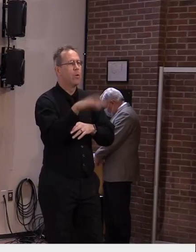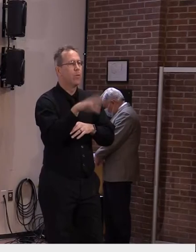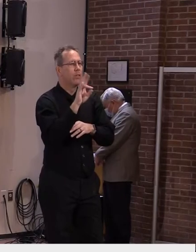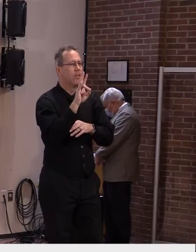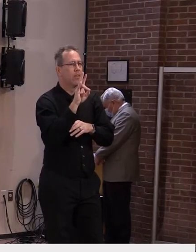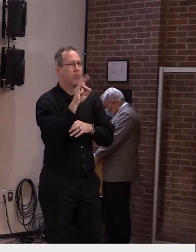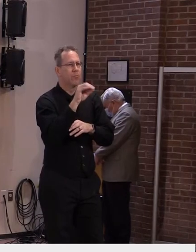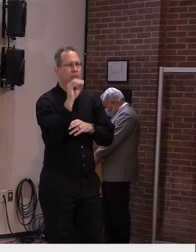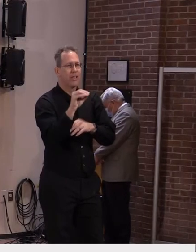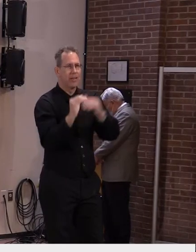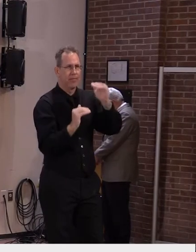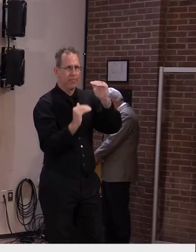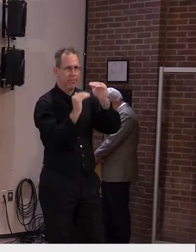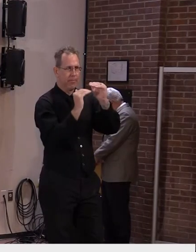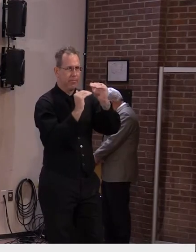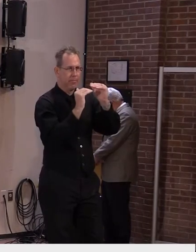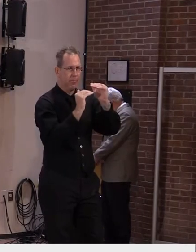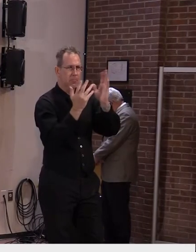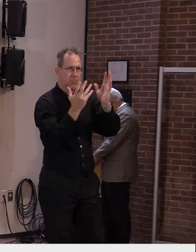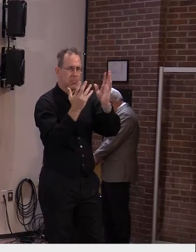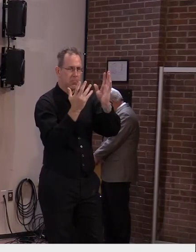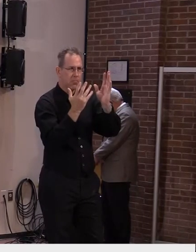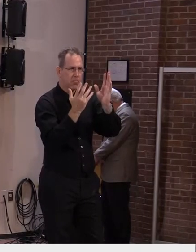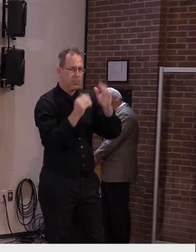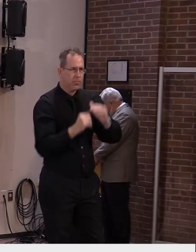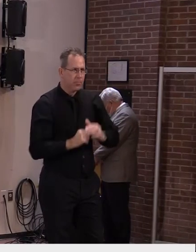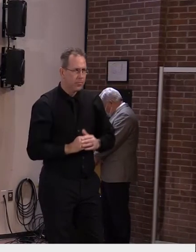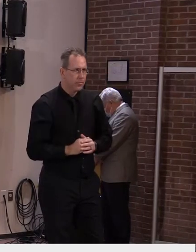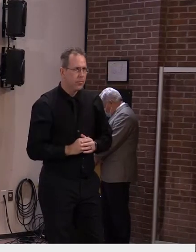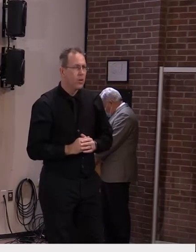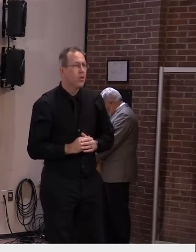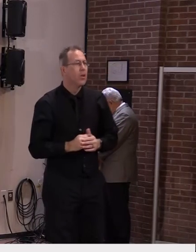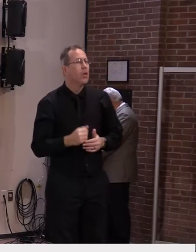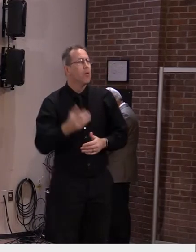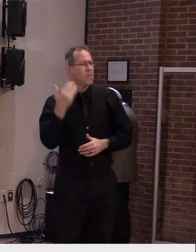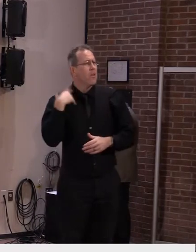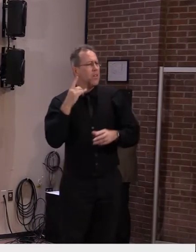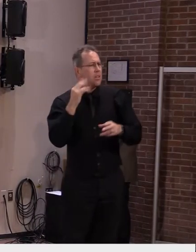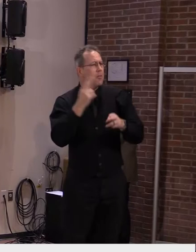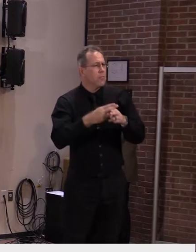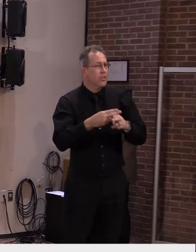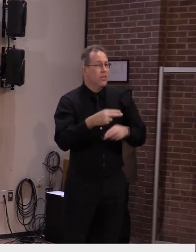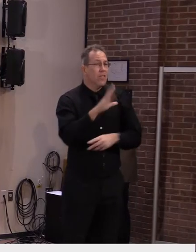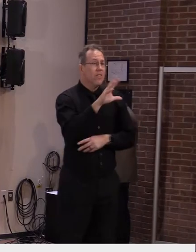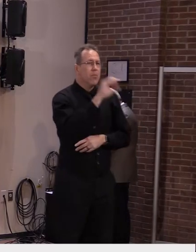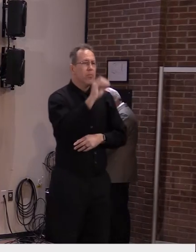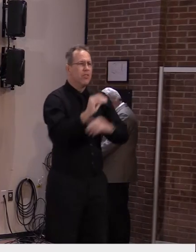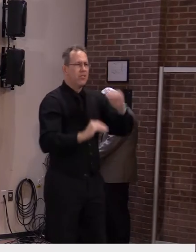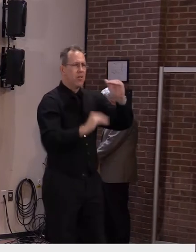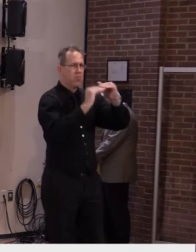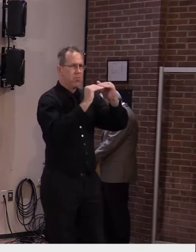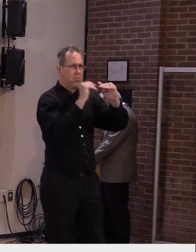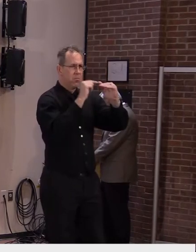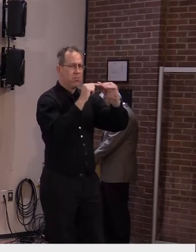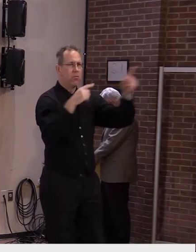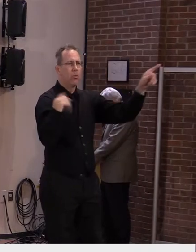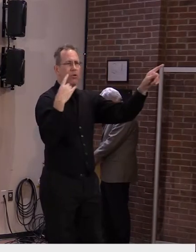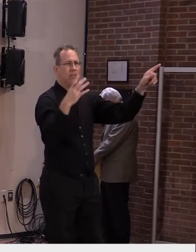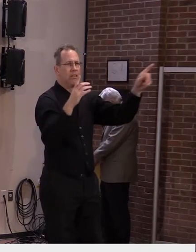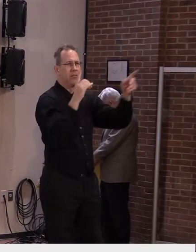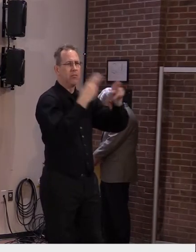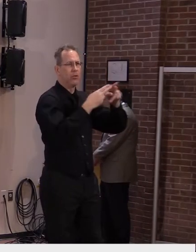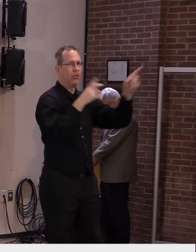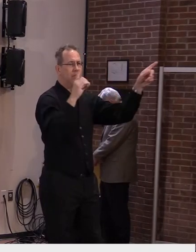Yeah, what I've mentioned before is that 5% was a CDC sort of set level for different levels of transmission